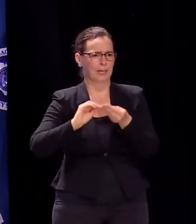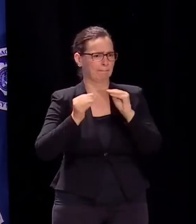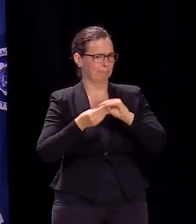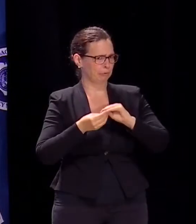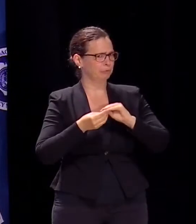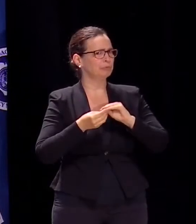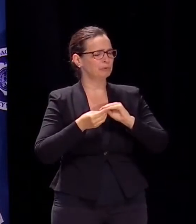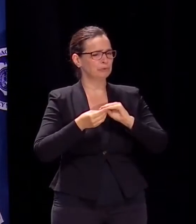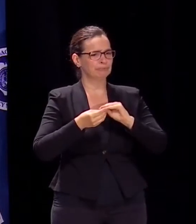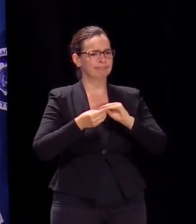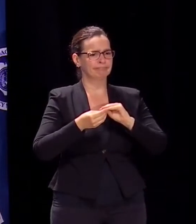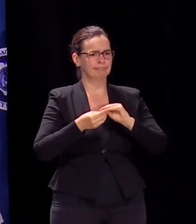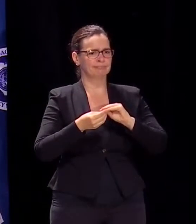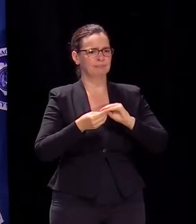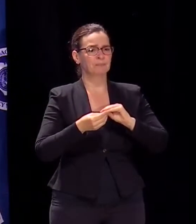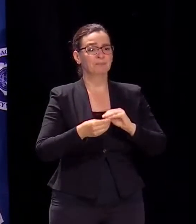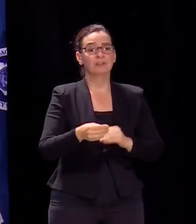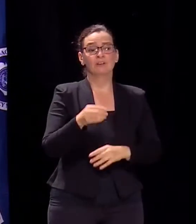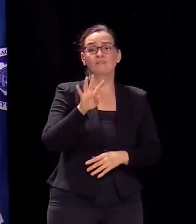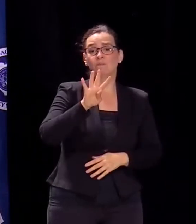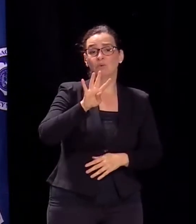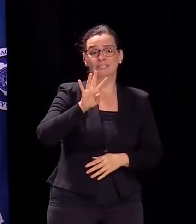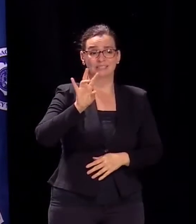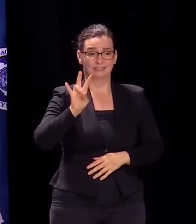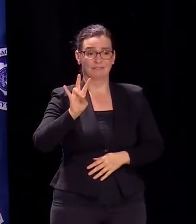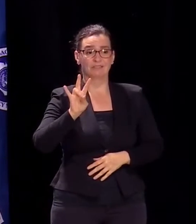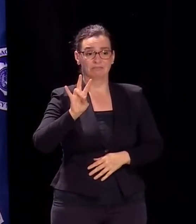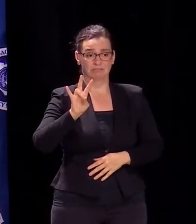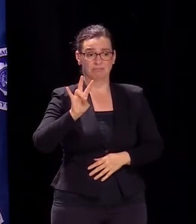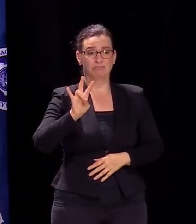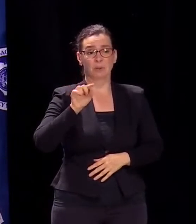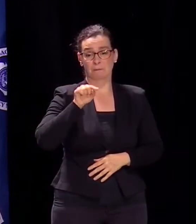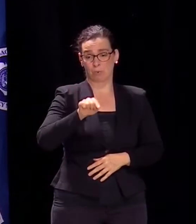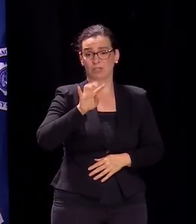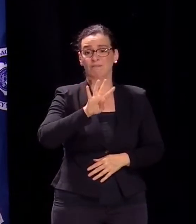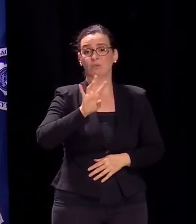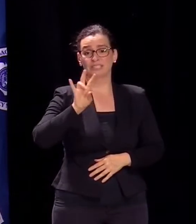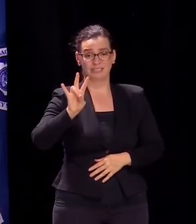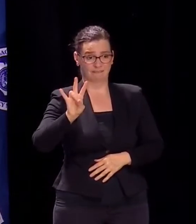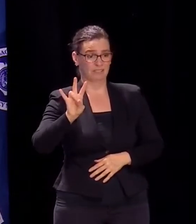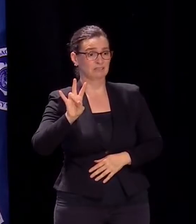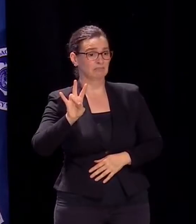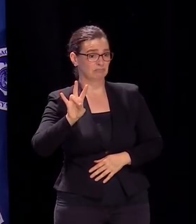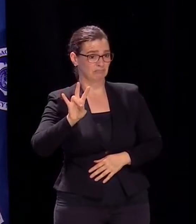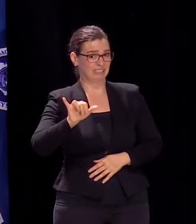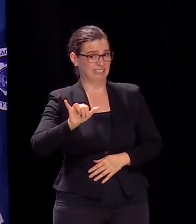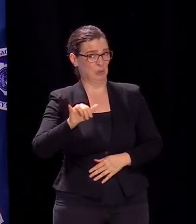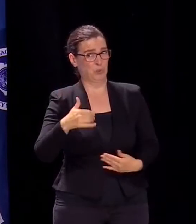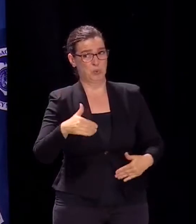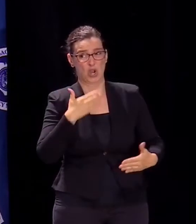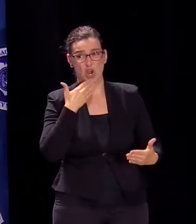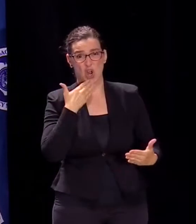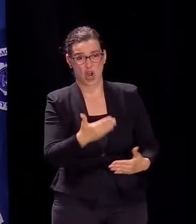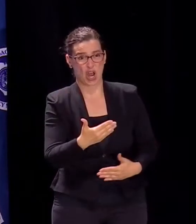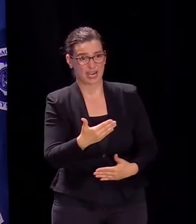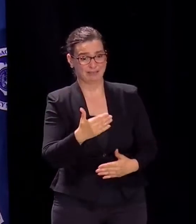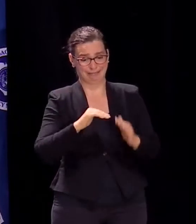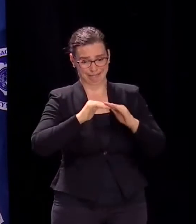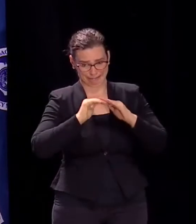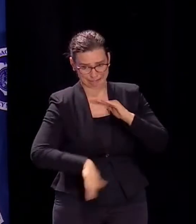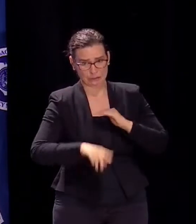average, 0.47. So that's very good. Under 1, and this is what we need